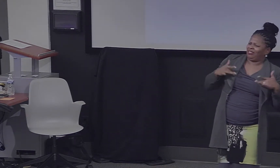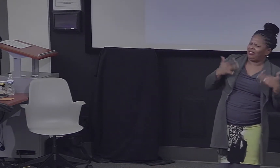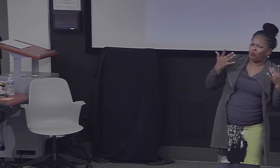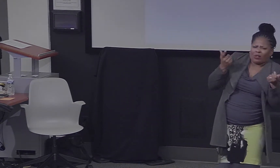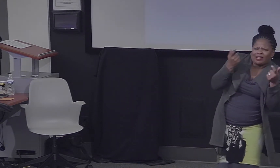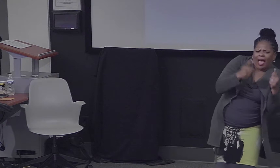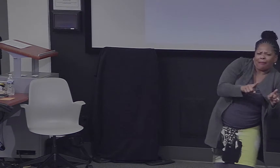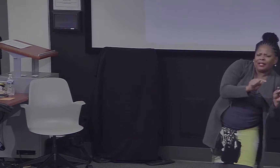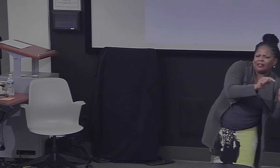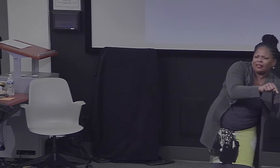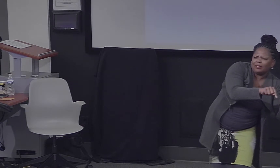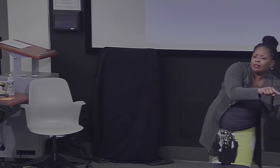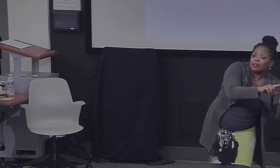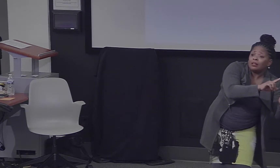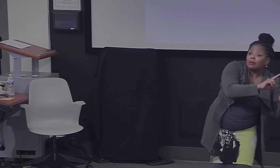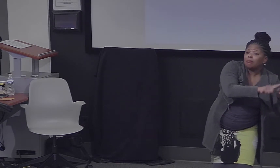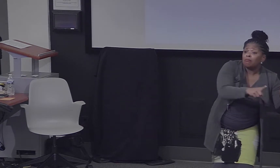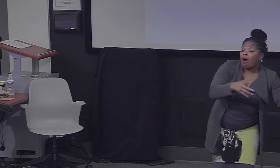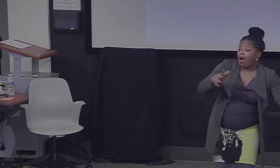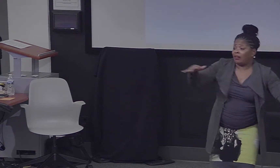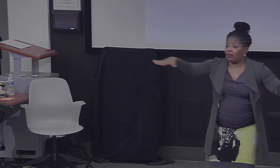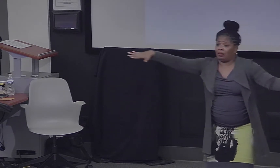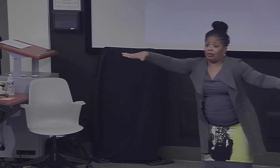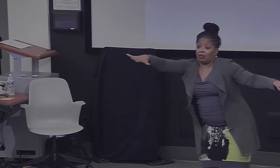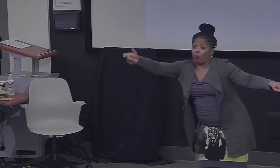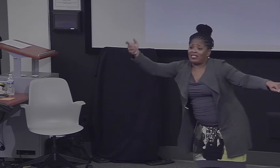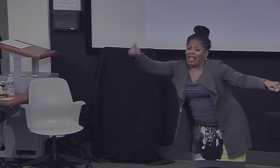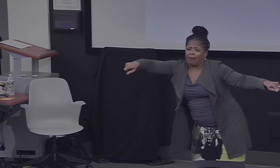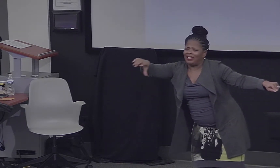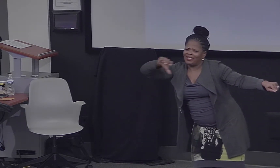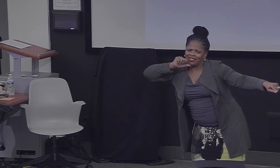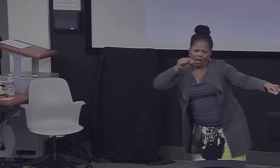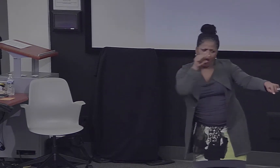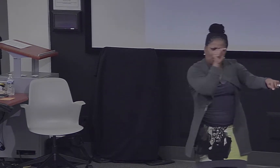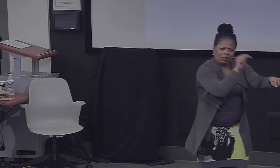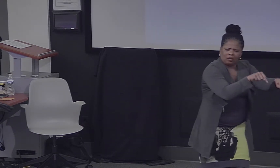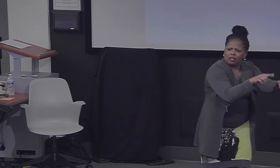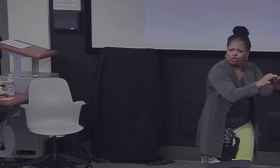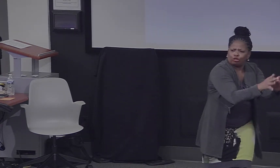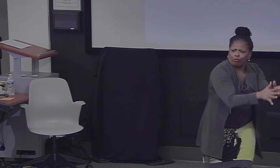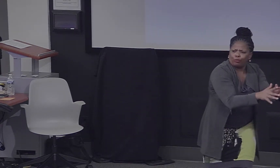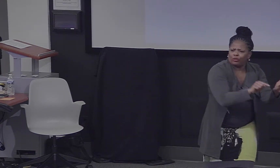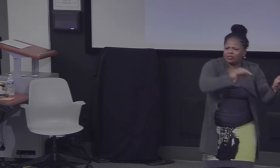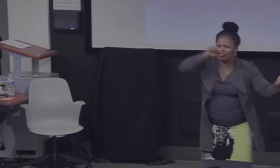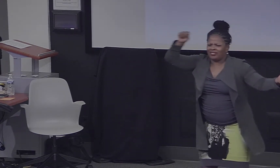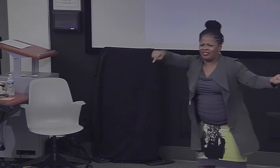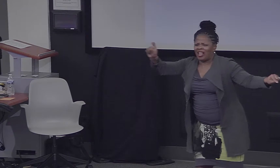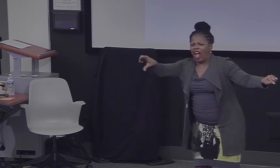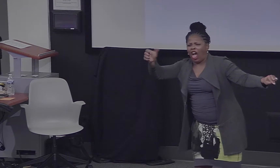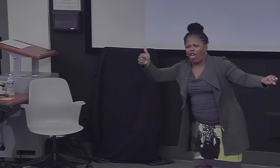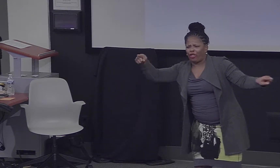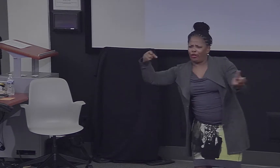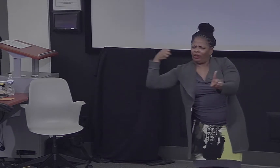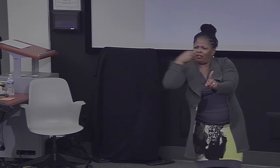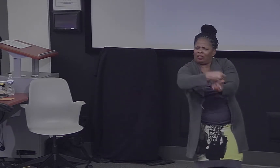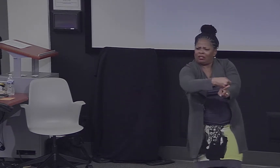So coming from interpreters, there is an occurring, what they think is happening. But then there's also others who are